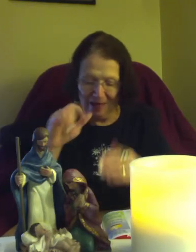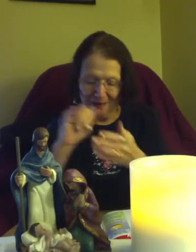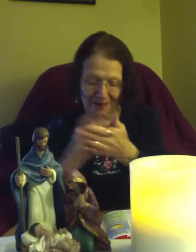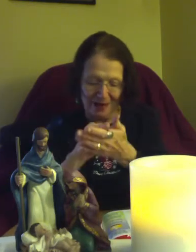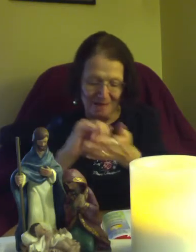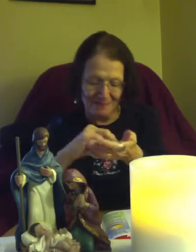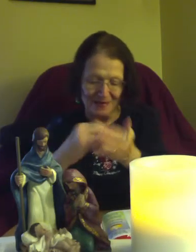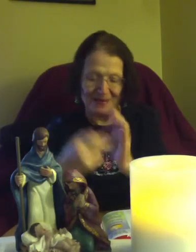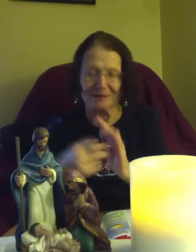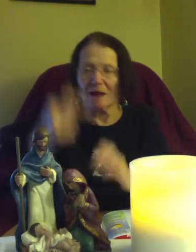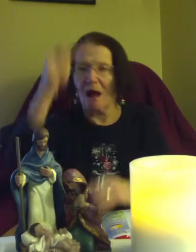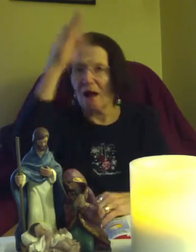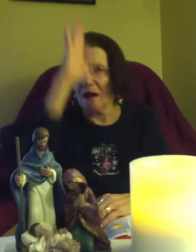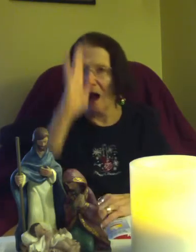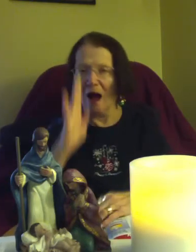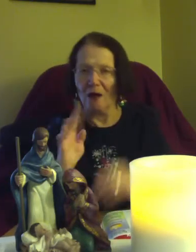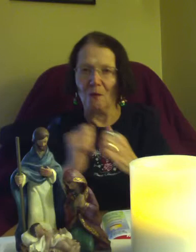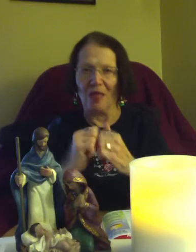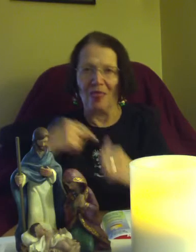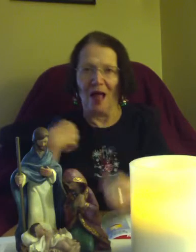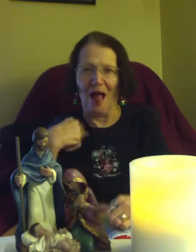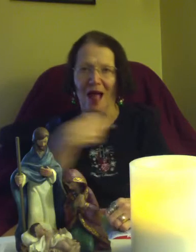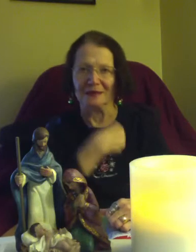It's harder to help.